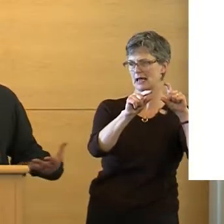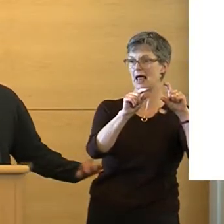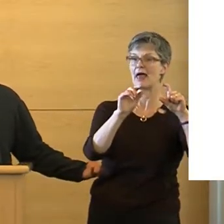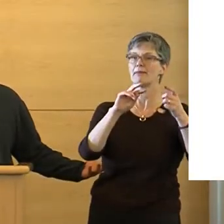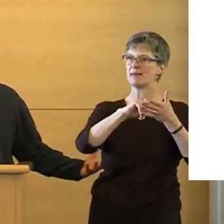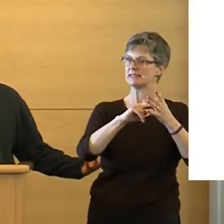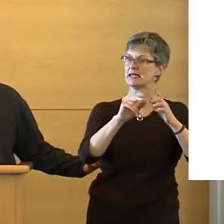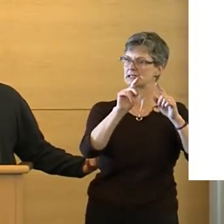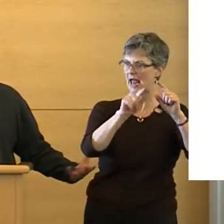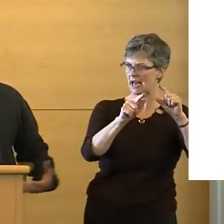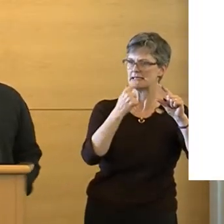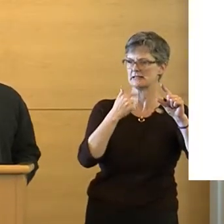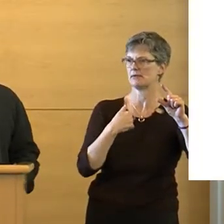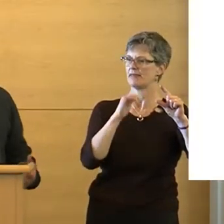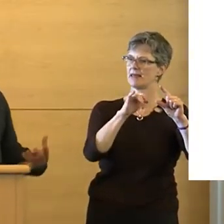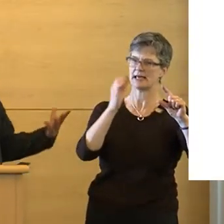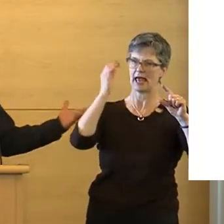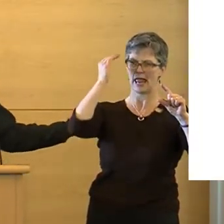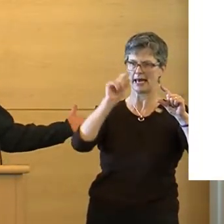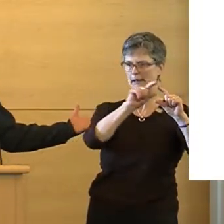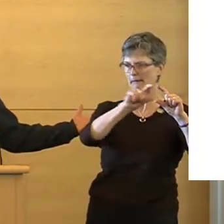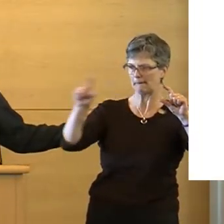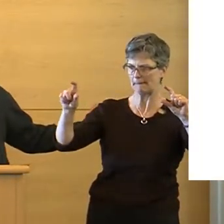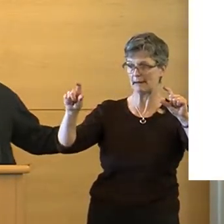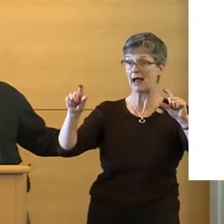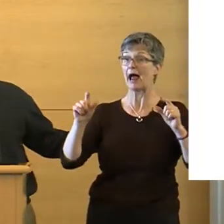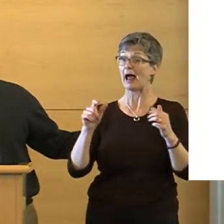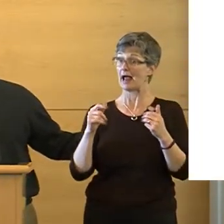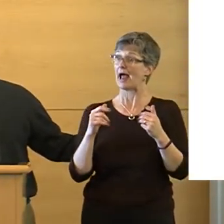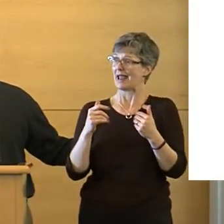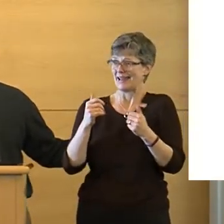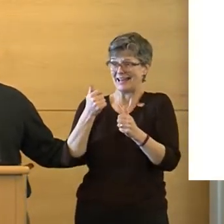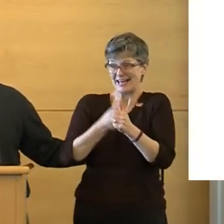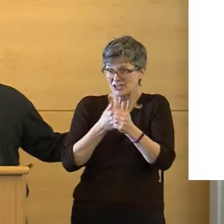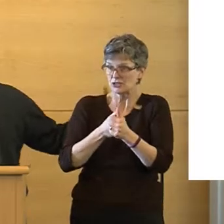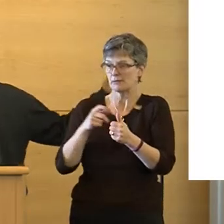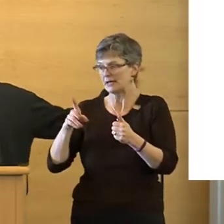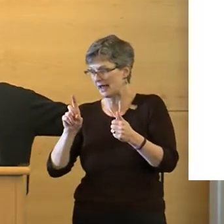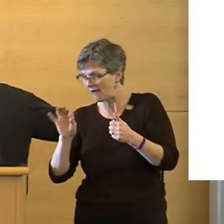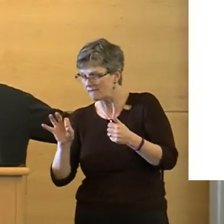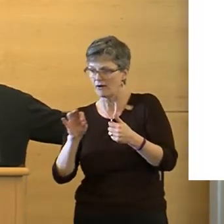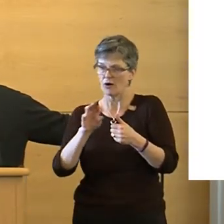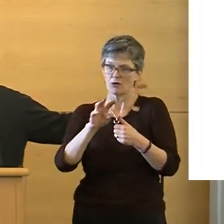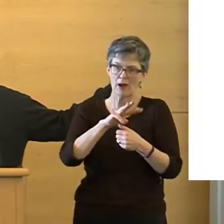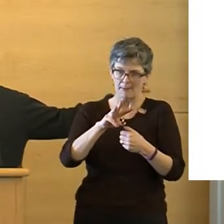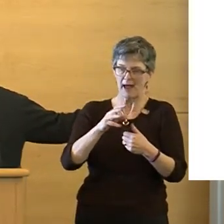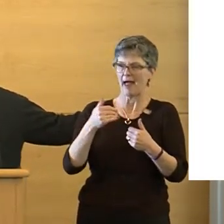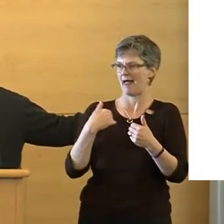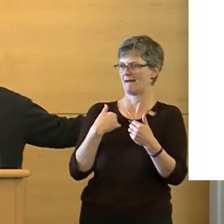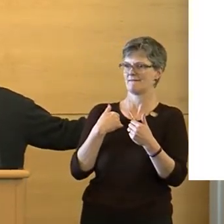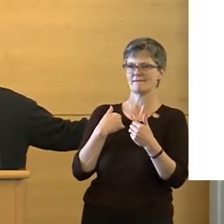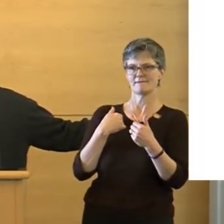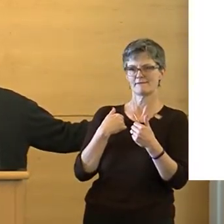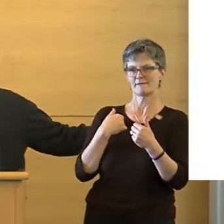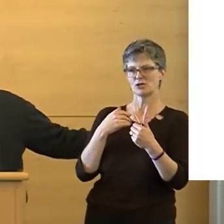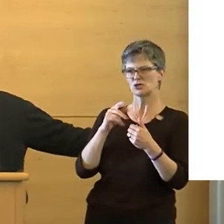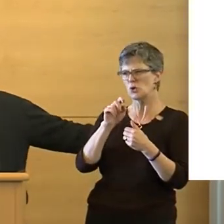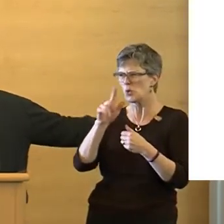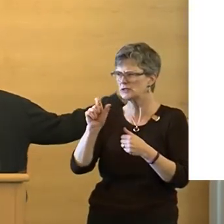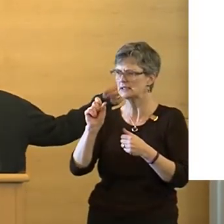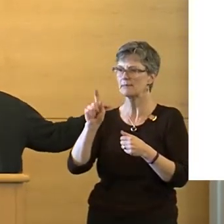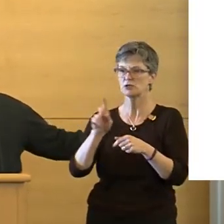web page or in a Word document or in a PDF, it needs to be tagged as a